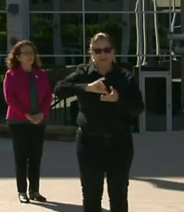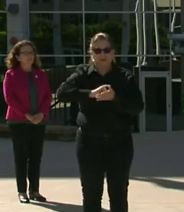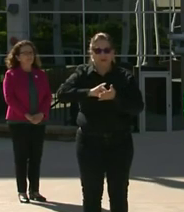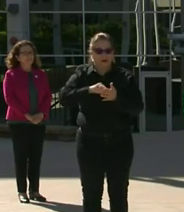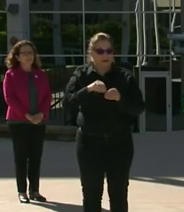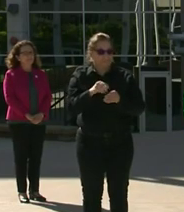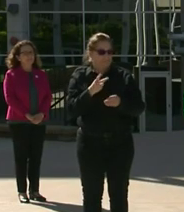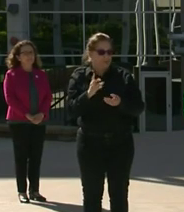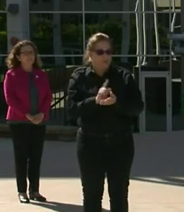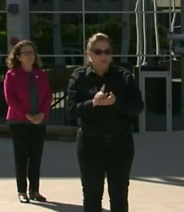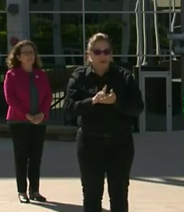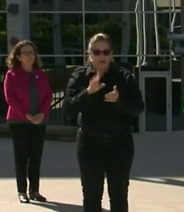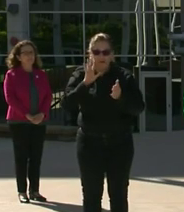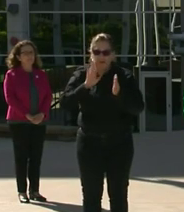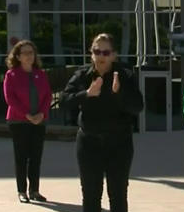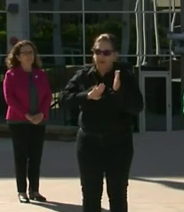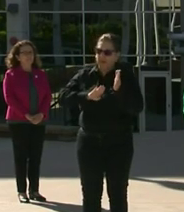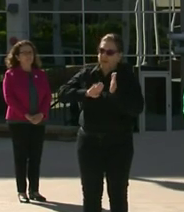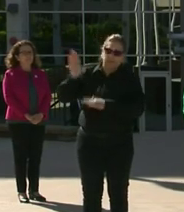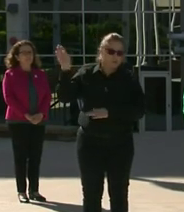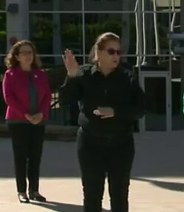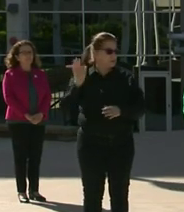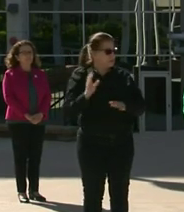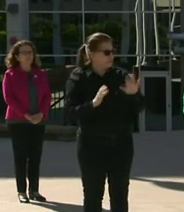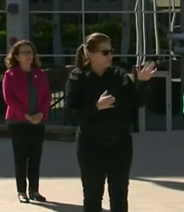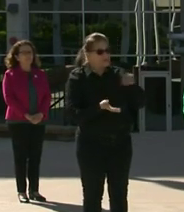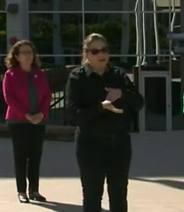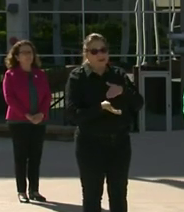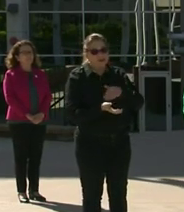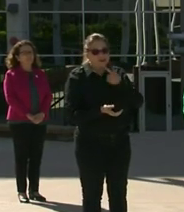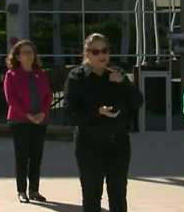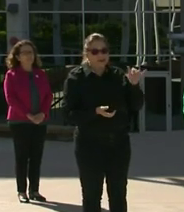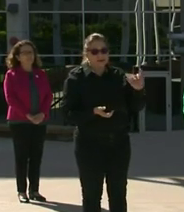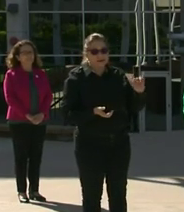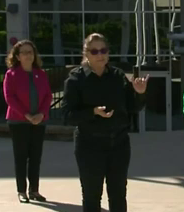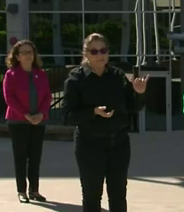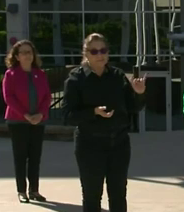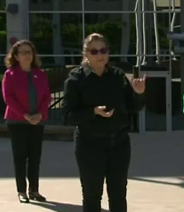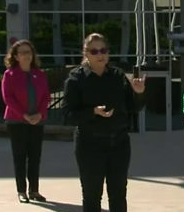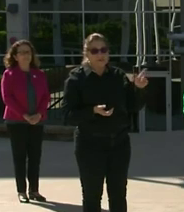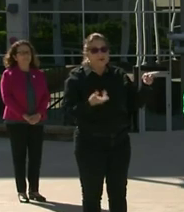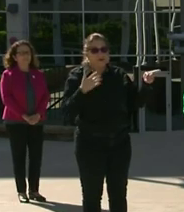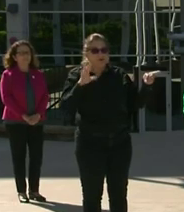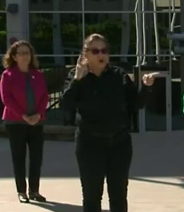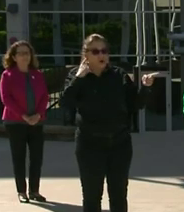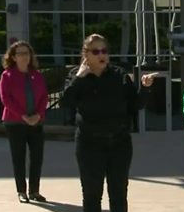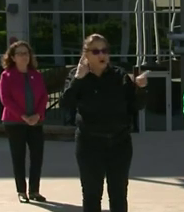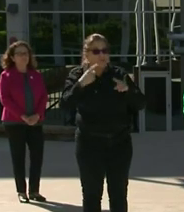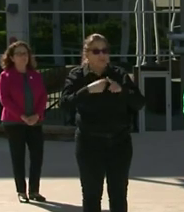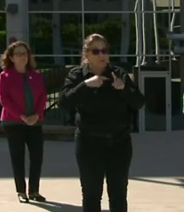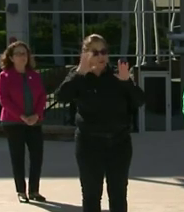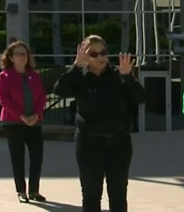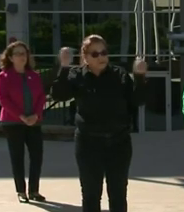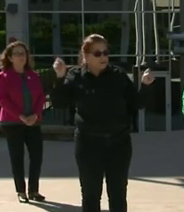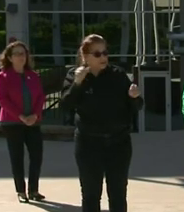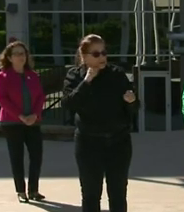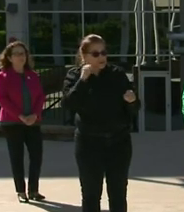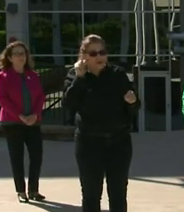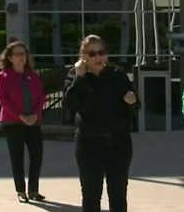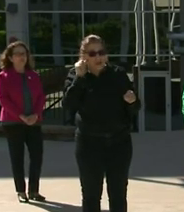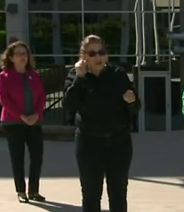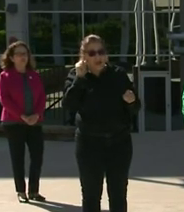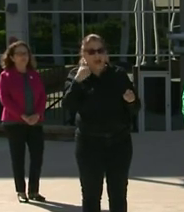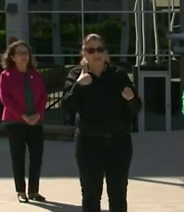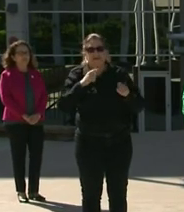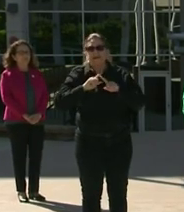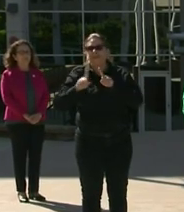certainly every day modeling, just like you heard from the White House yesterday, that there are all kinds of models that